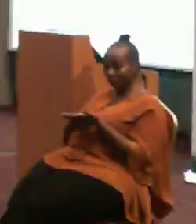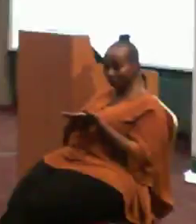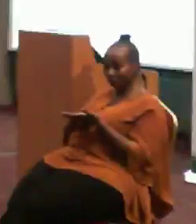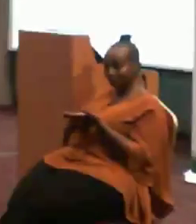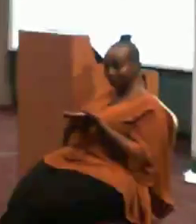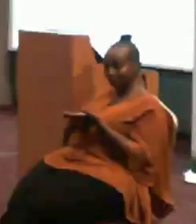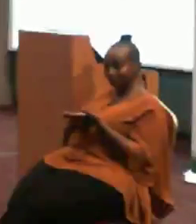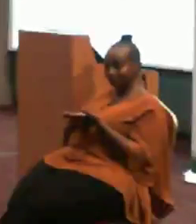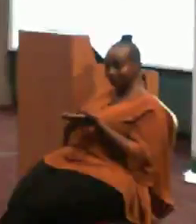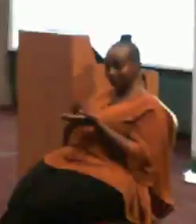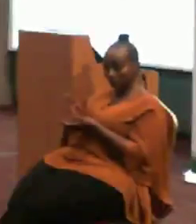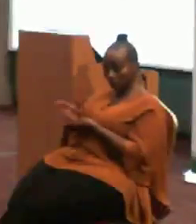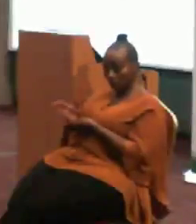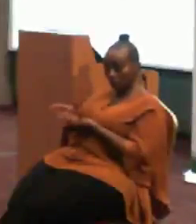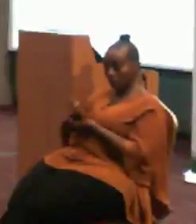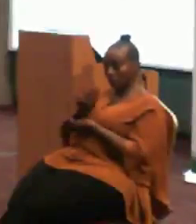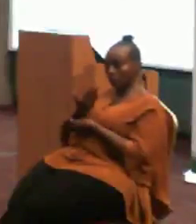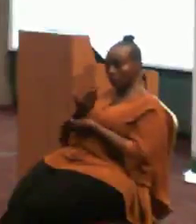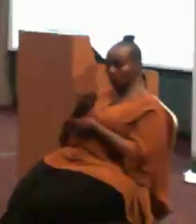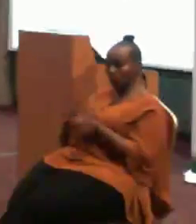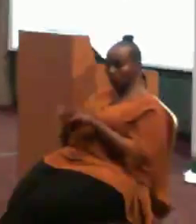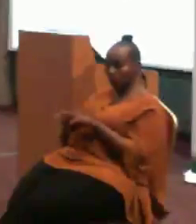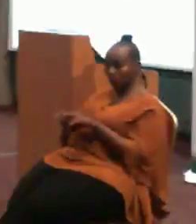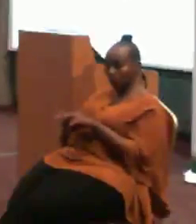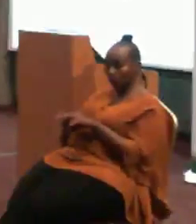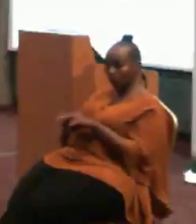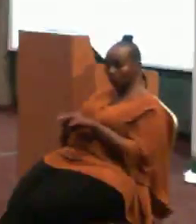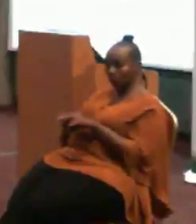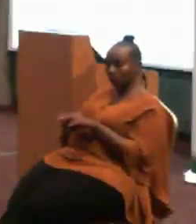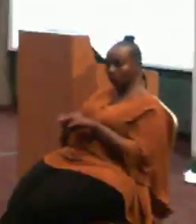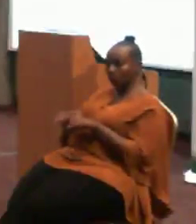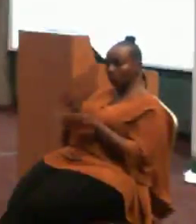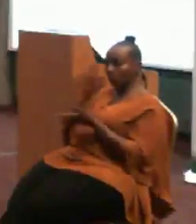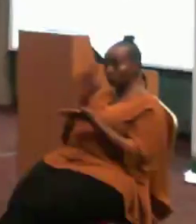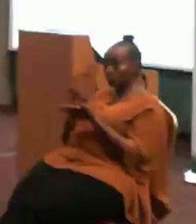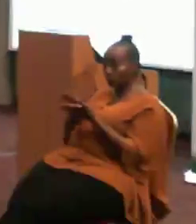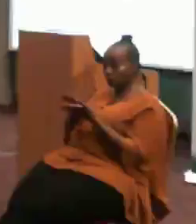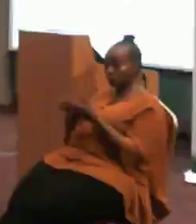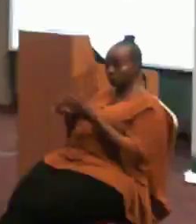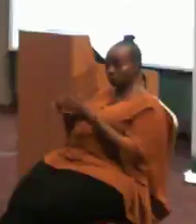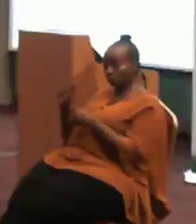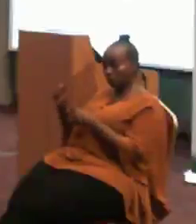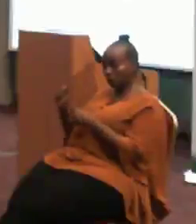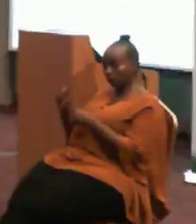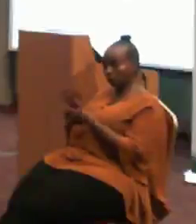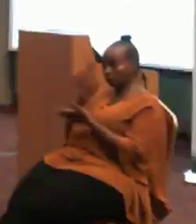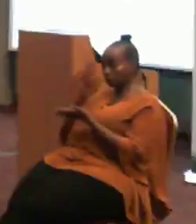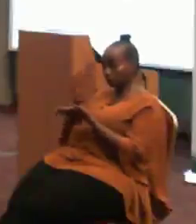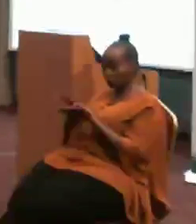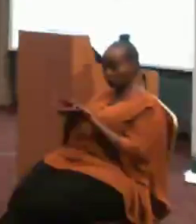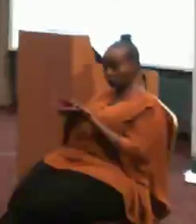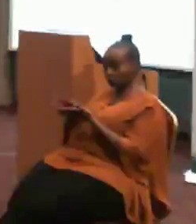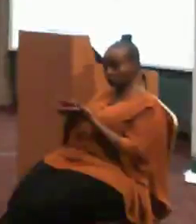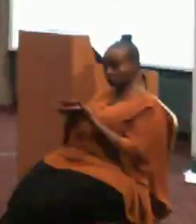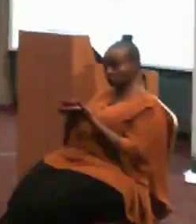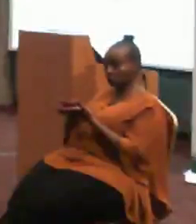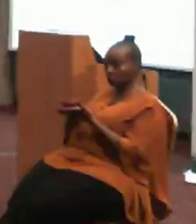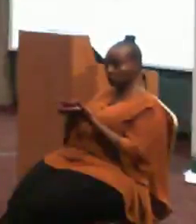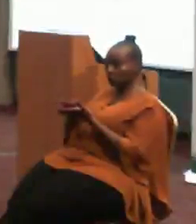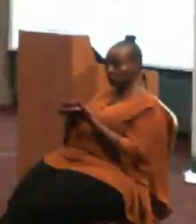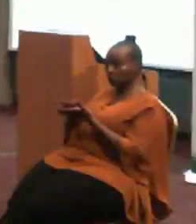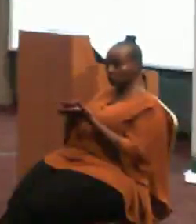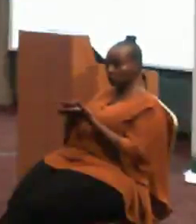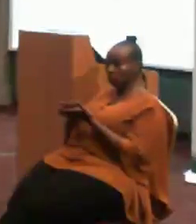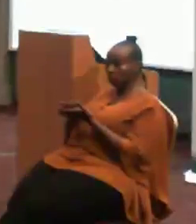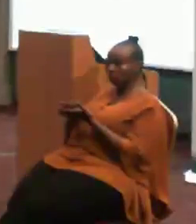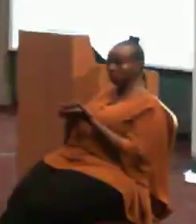off, you add back in your tariff application? And just to be clear, what you're doing is,